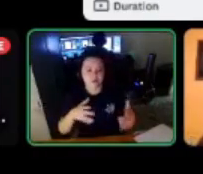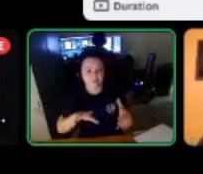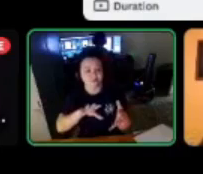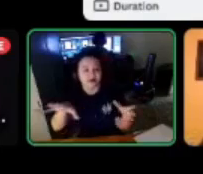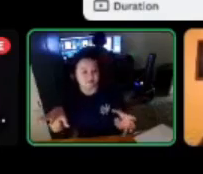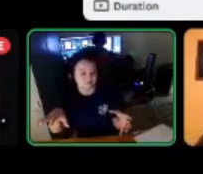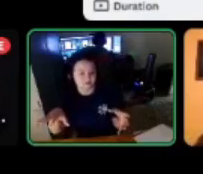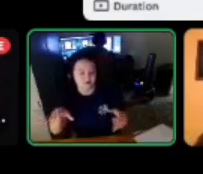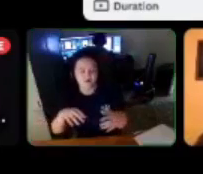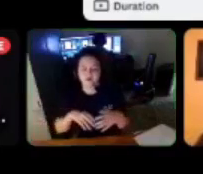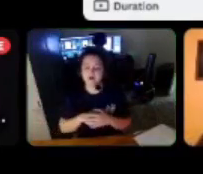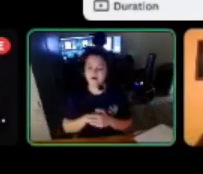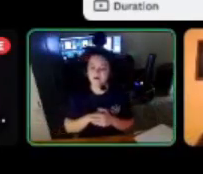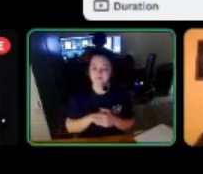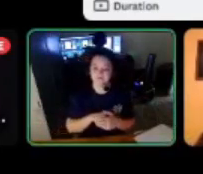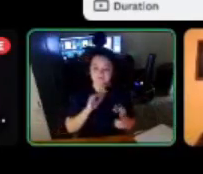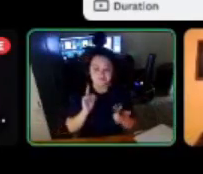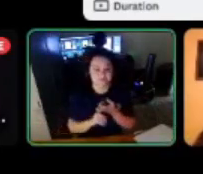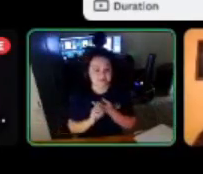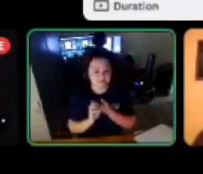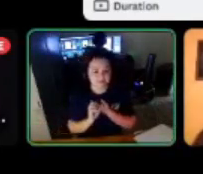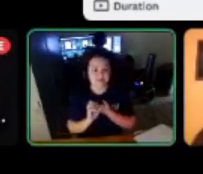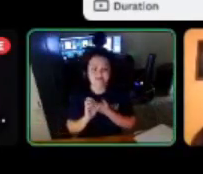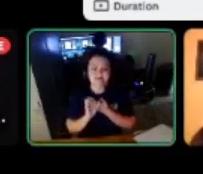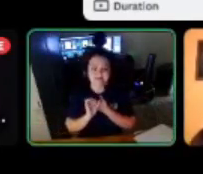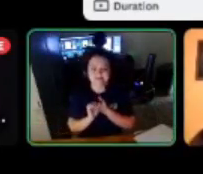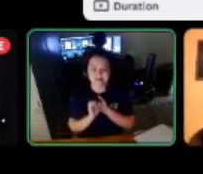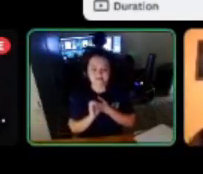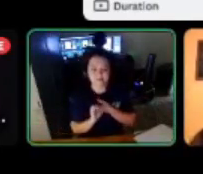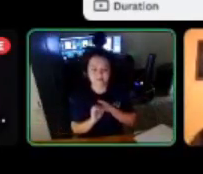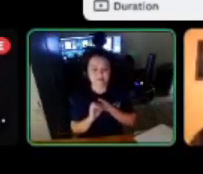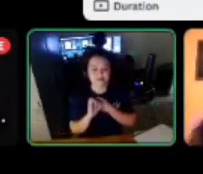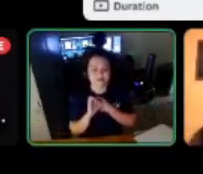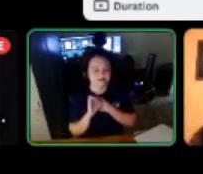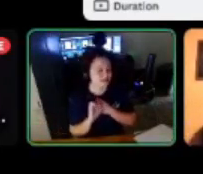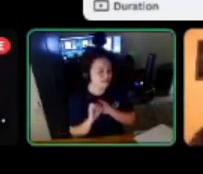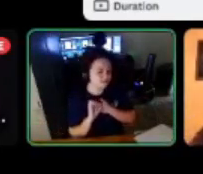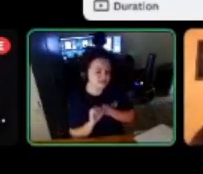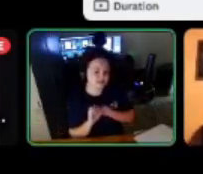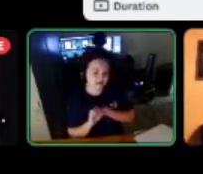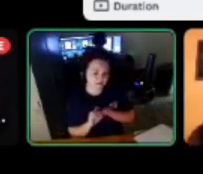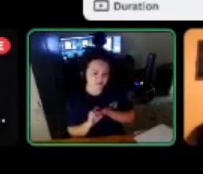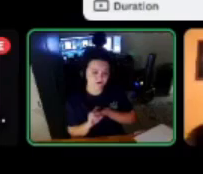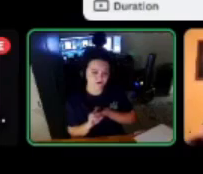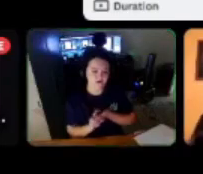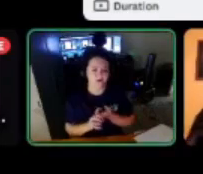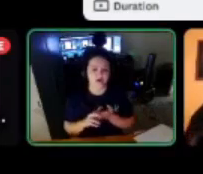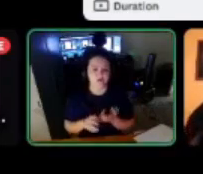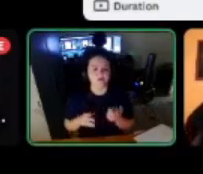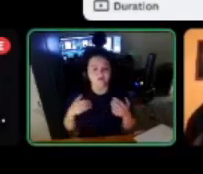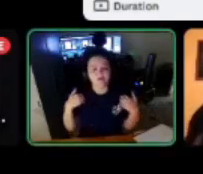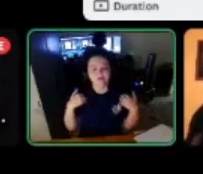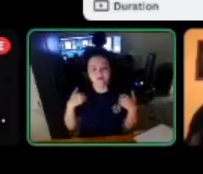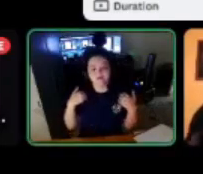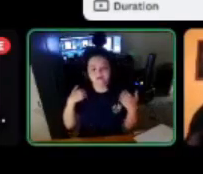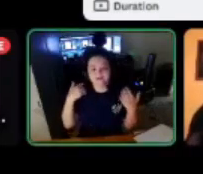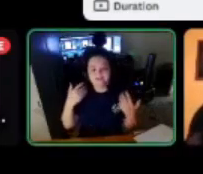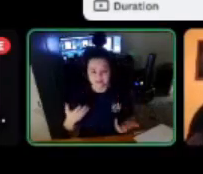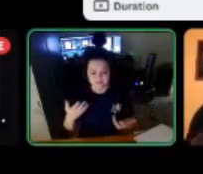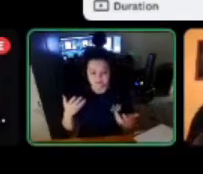about after? Secondly, is instead of putting the letters together, I want you to think about the sounds that